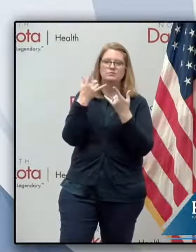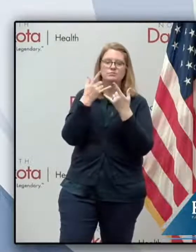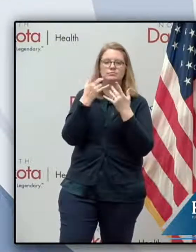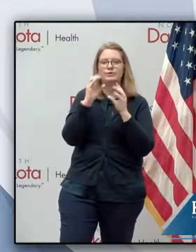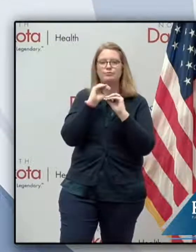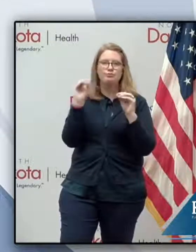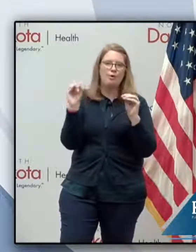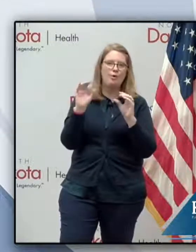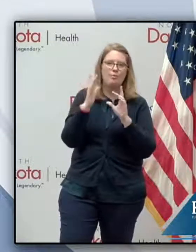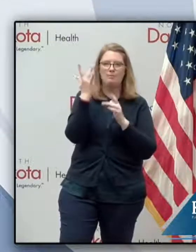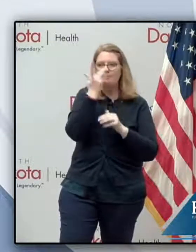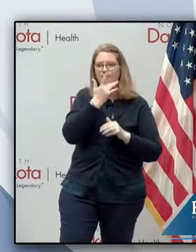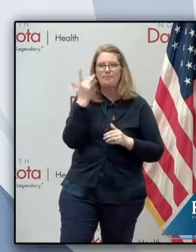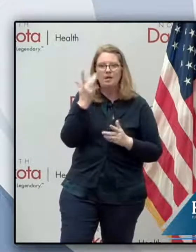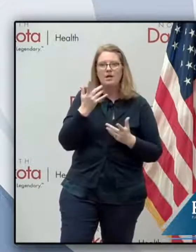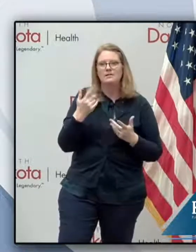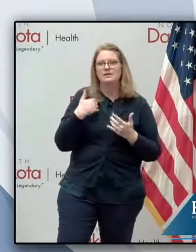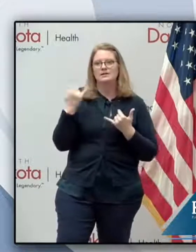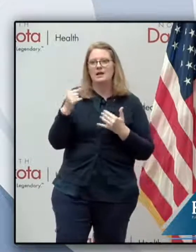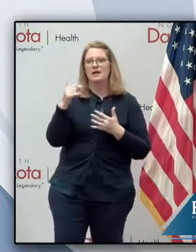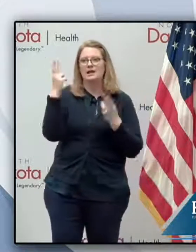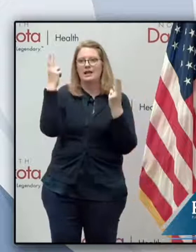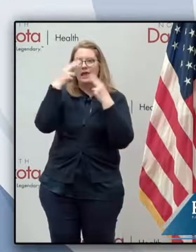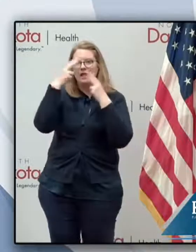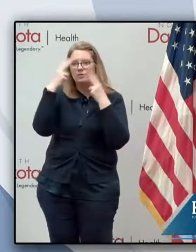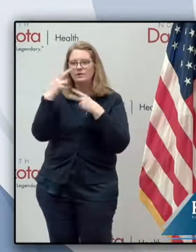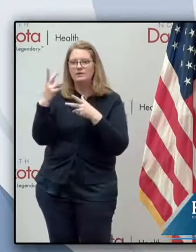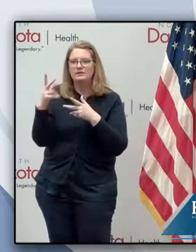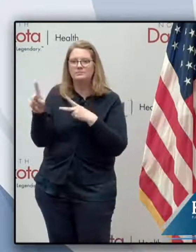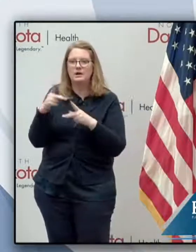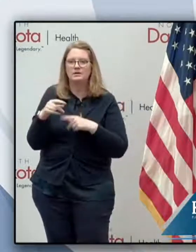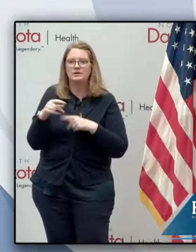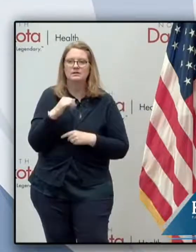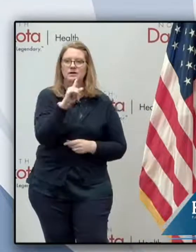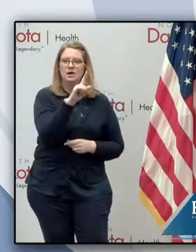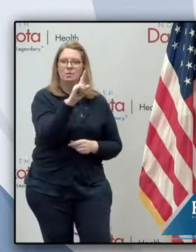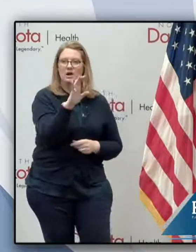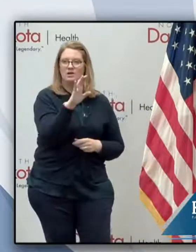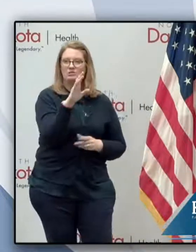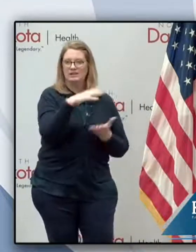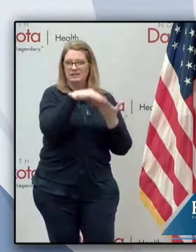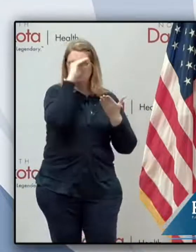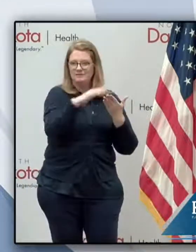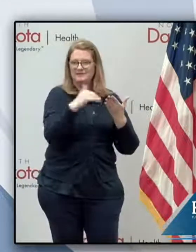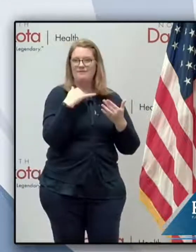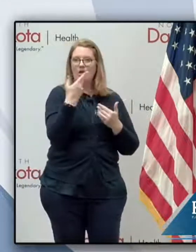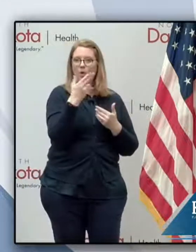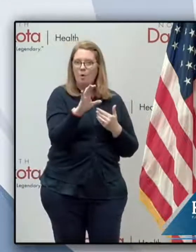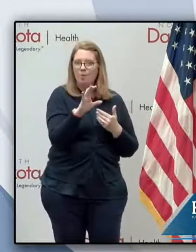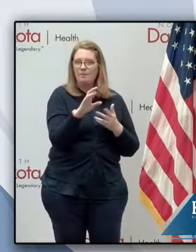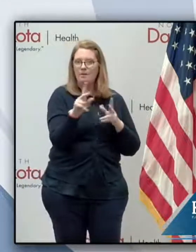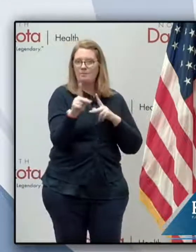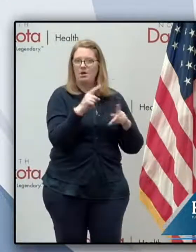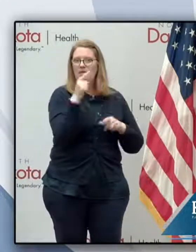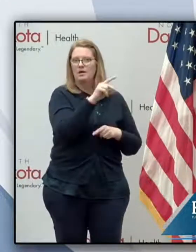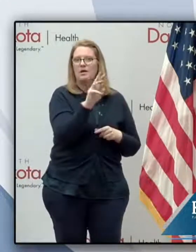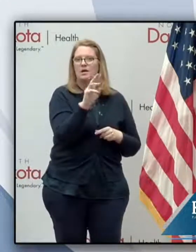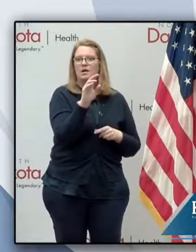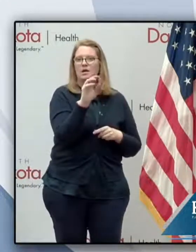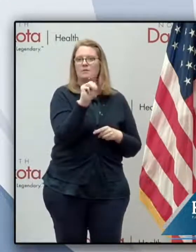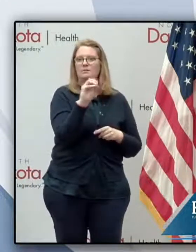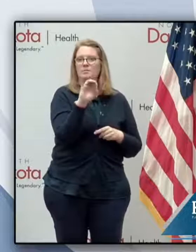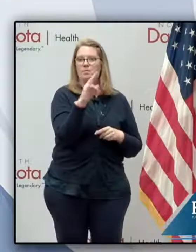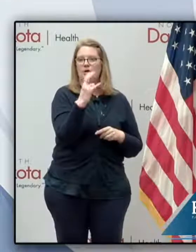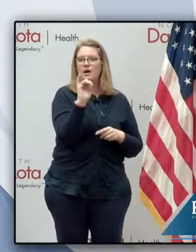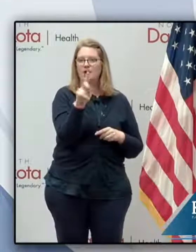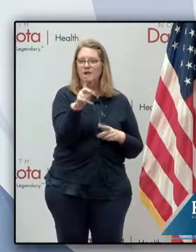Halloween parties. We're doing a story today about 100 high school students holding a homecoming party at a hotel in Moorhead. Critics say this is